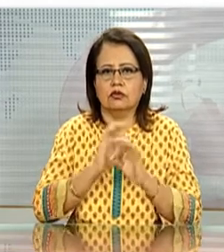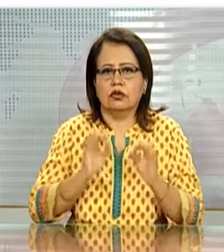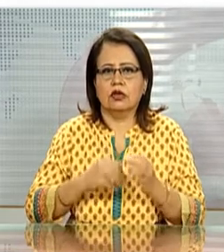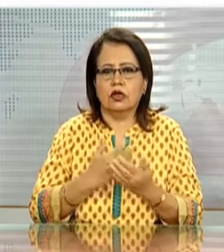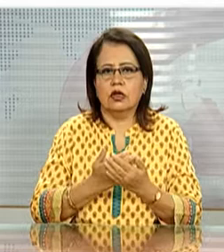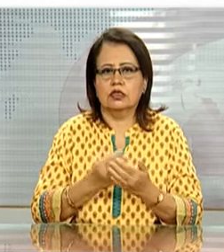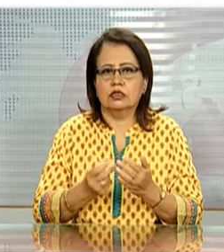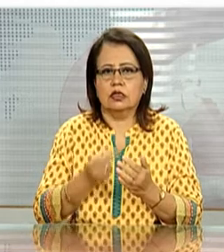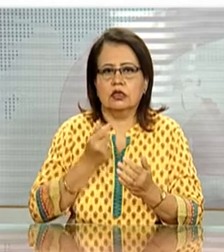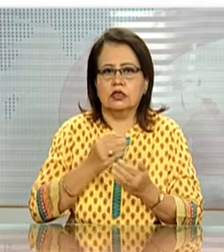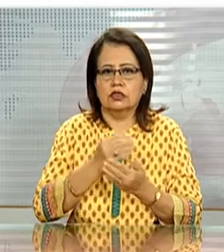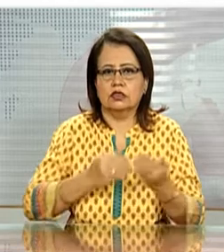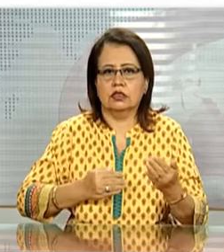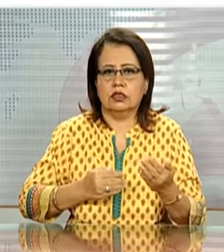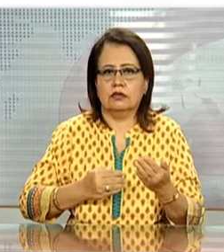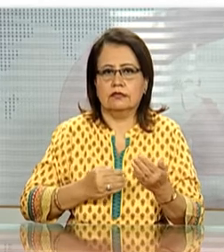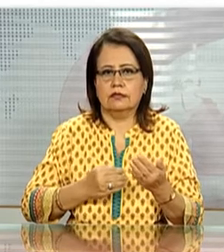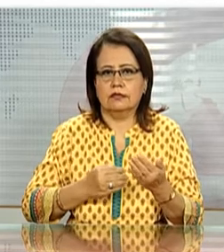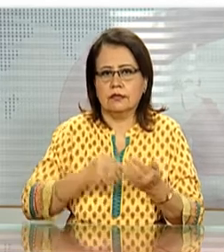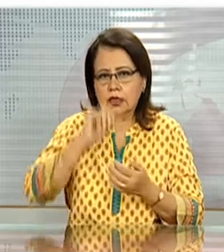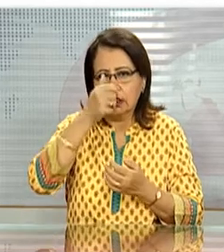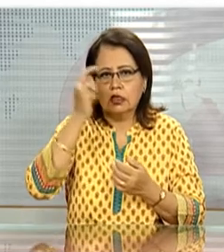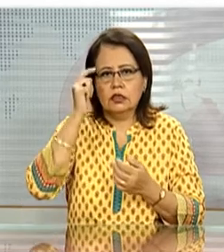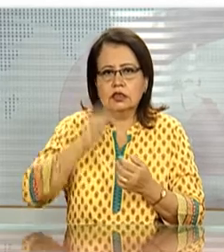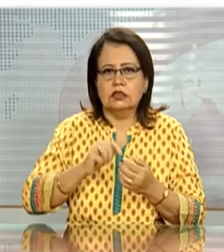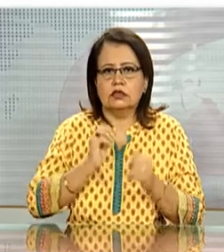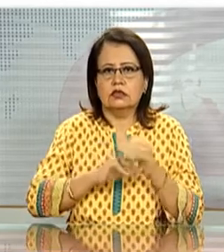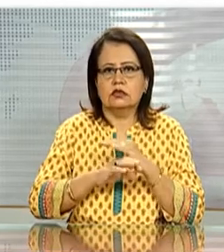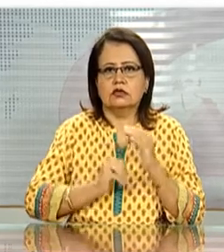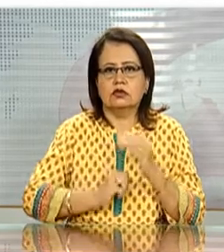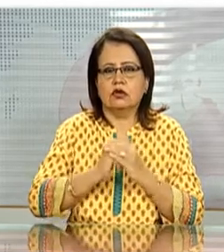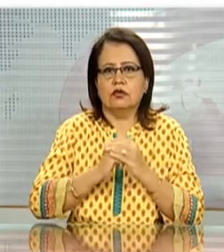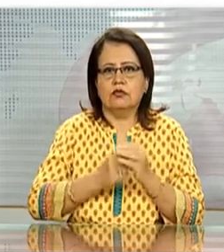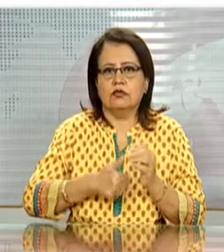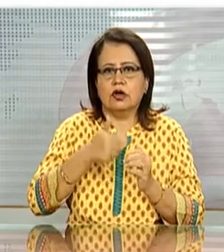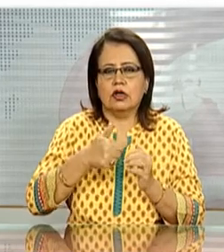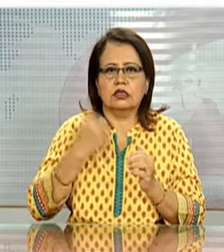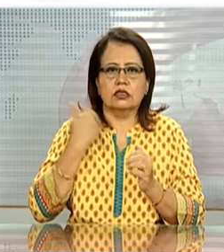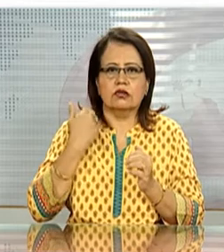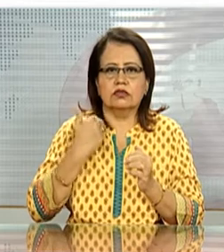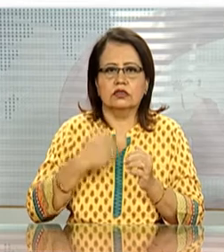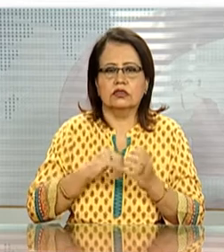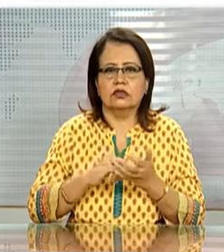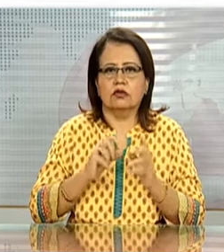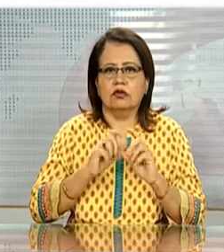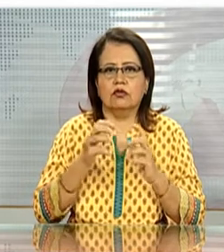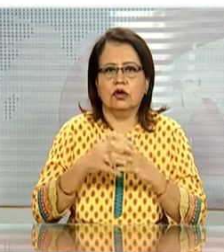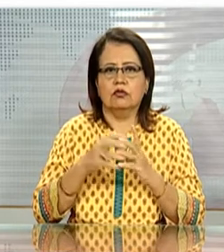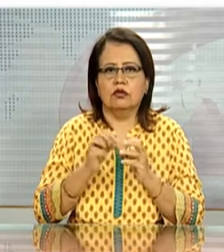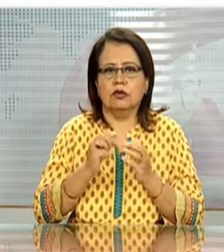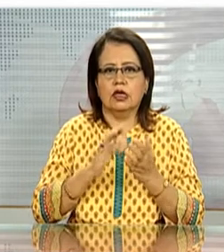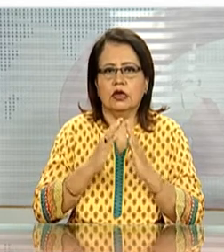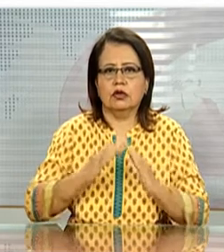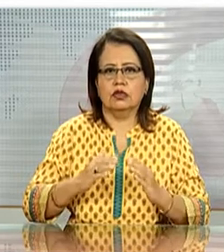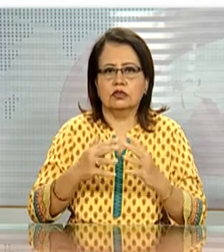urgency to implementing the decision India's decision has sent top Pakistani officials curring to the World Bank headquarters